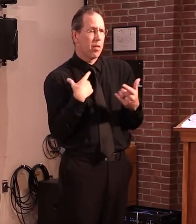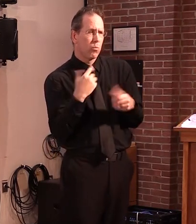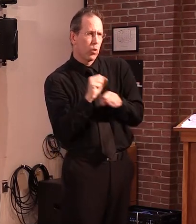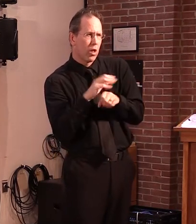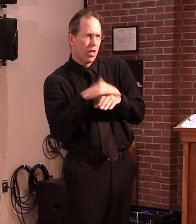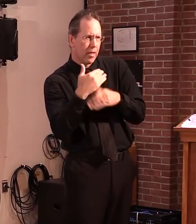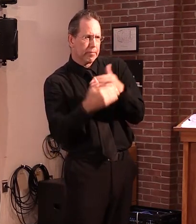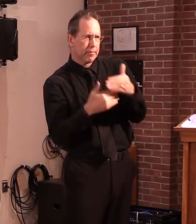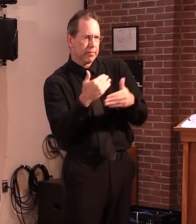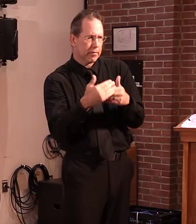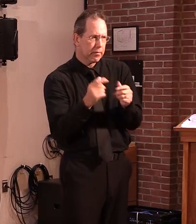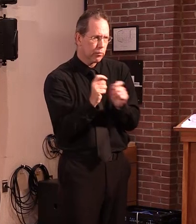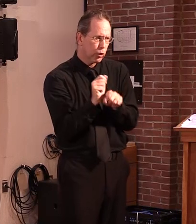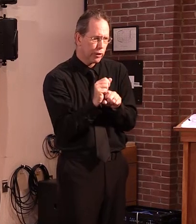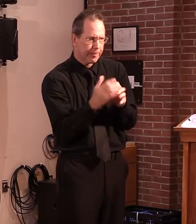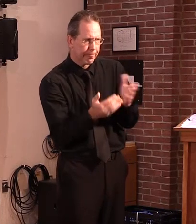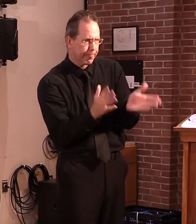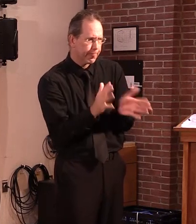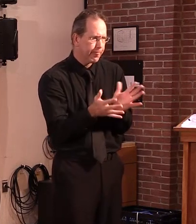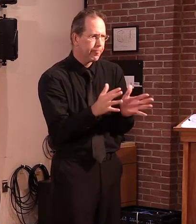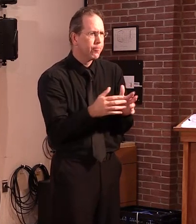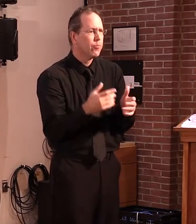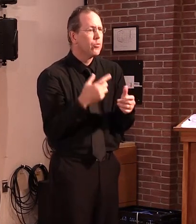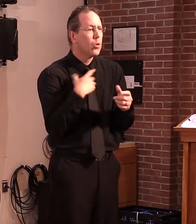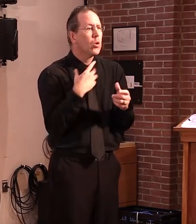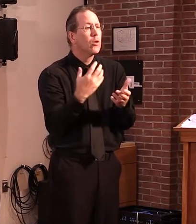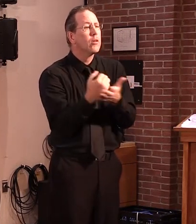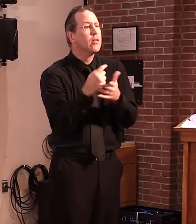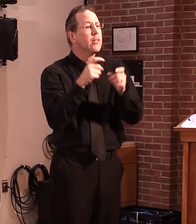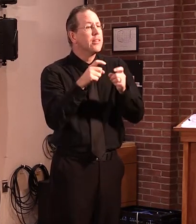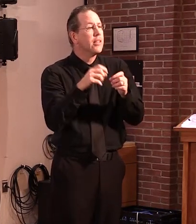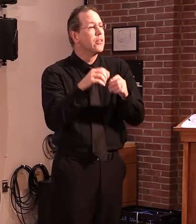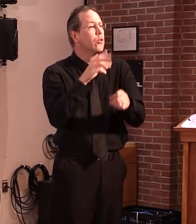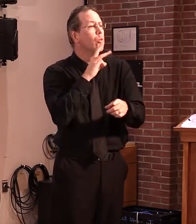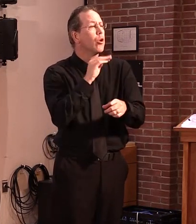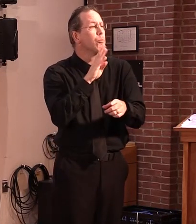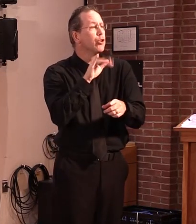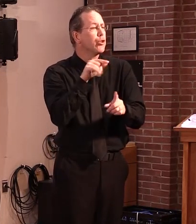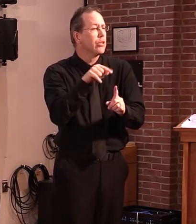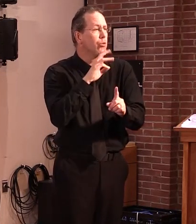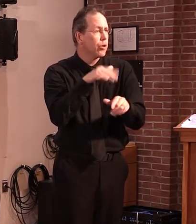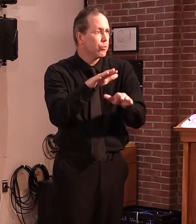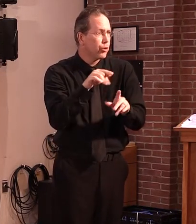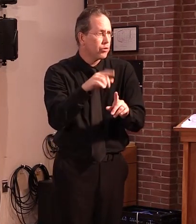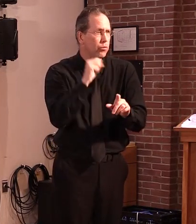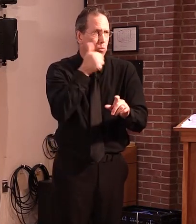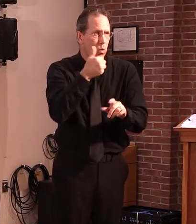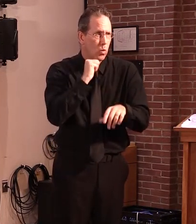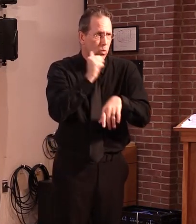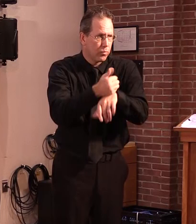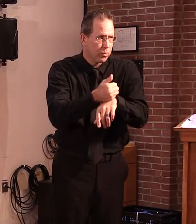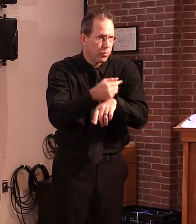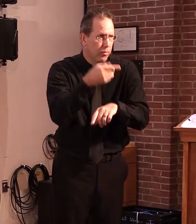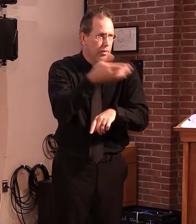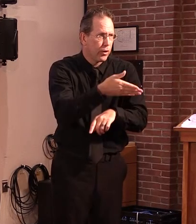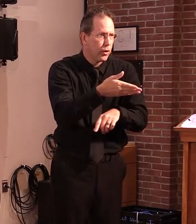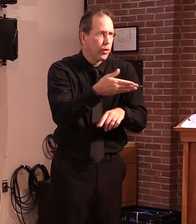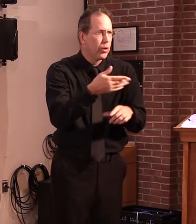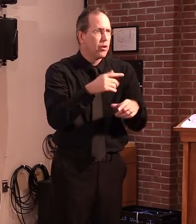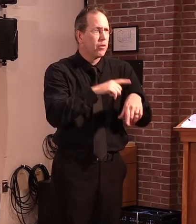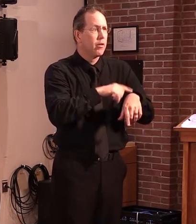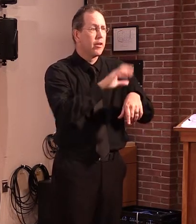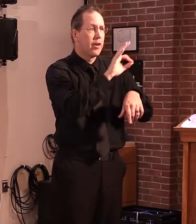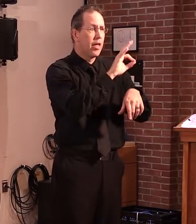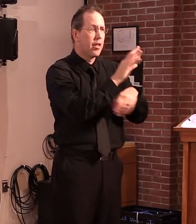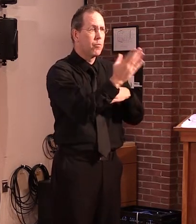testing opportunity in Waterbury for tomorrow from 8 to 12